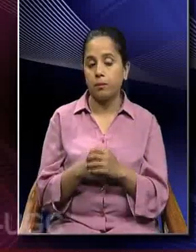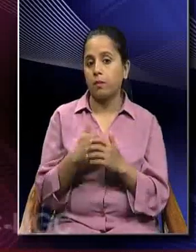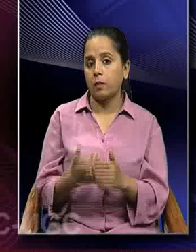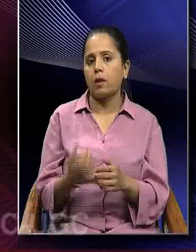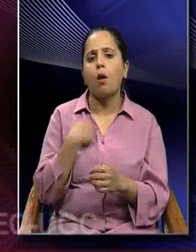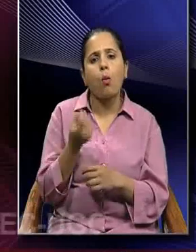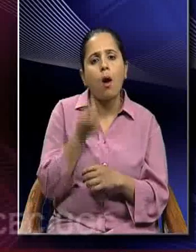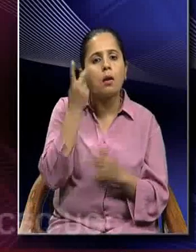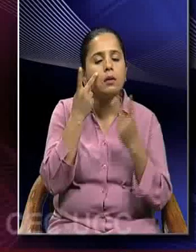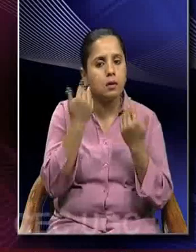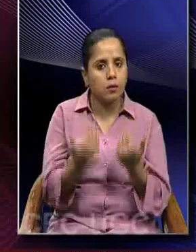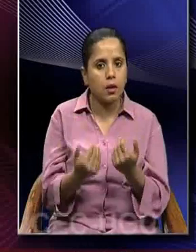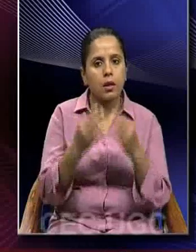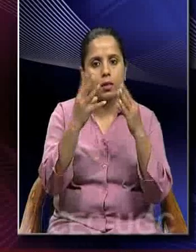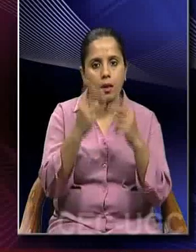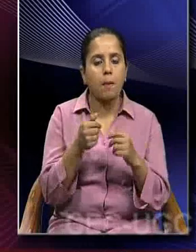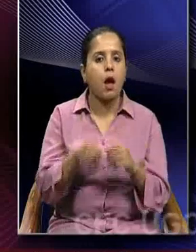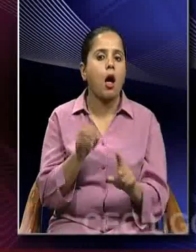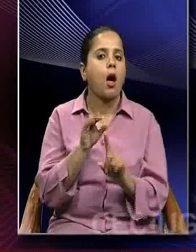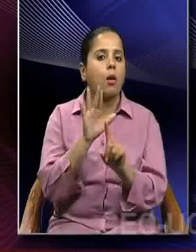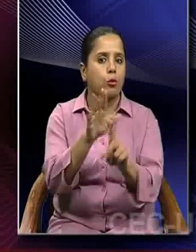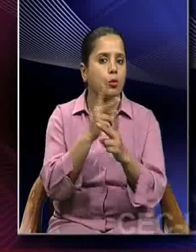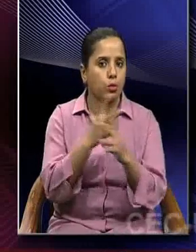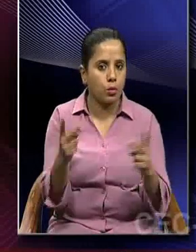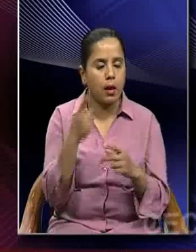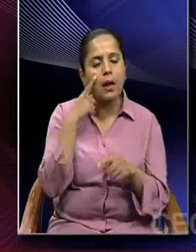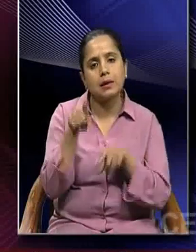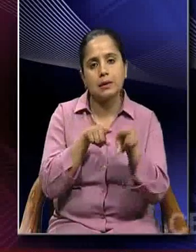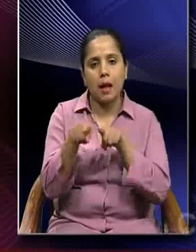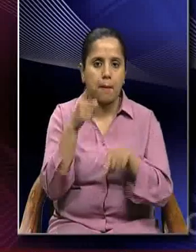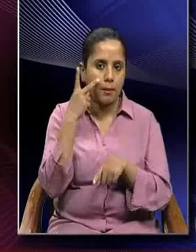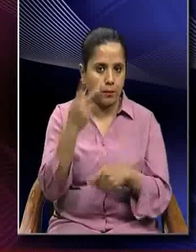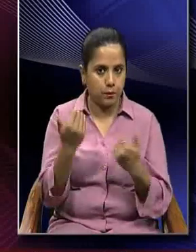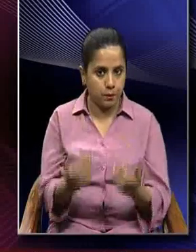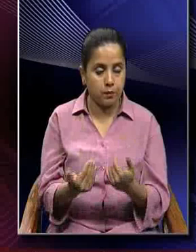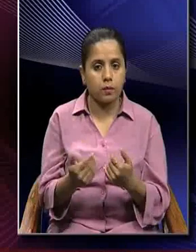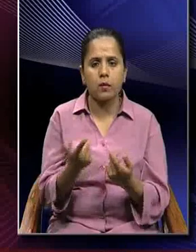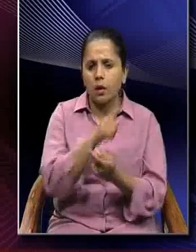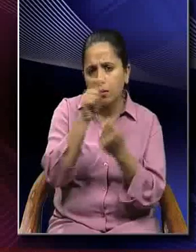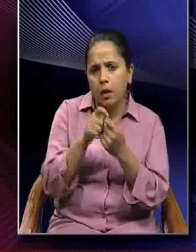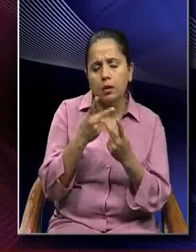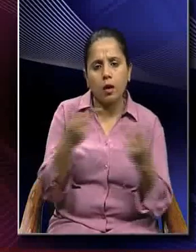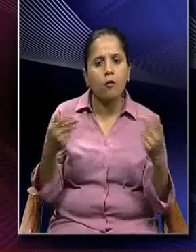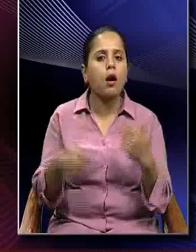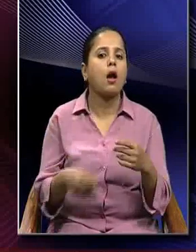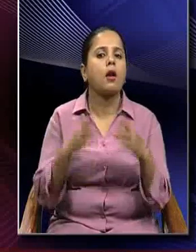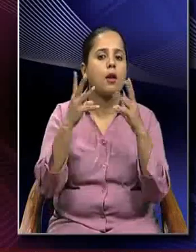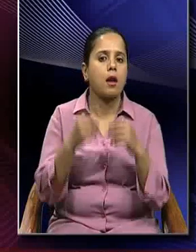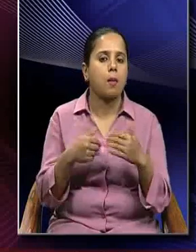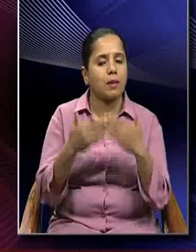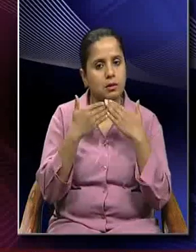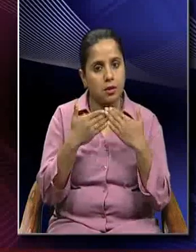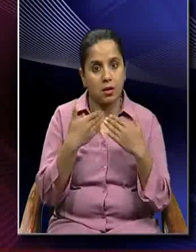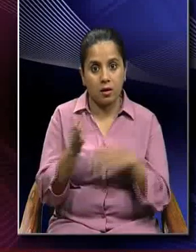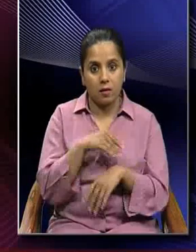now understand quantitative approach using an example of a specific quantitative study. We take study done